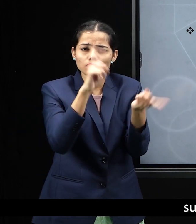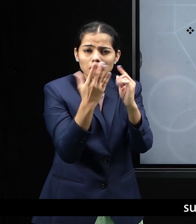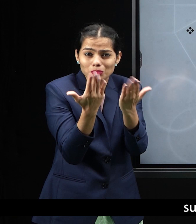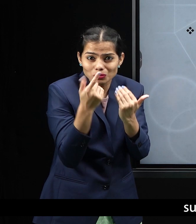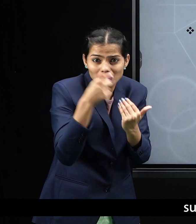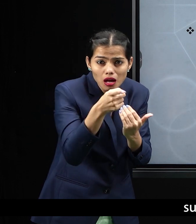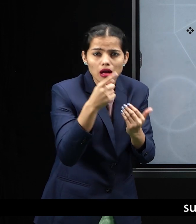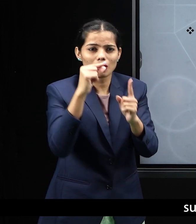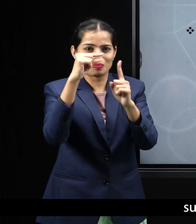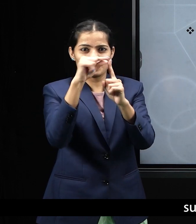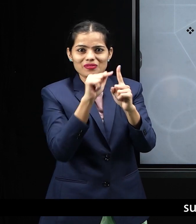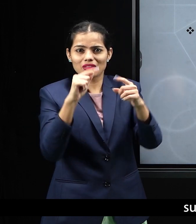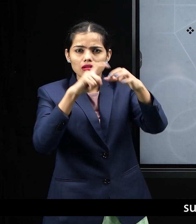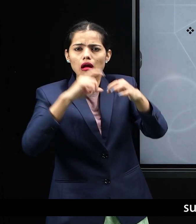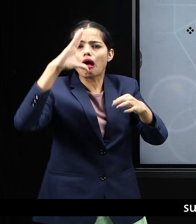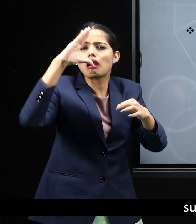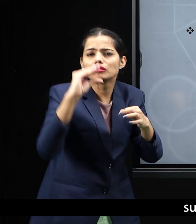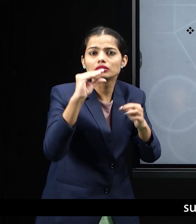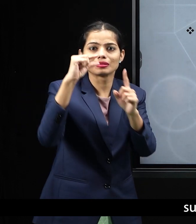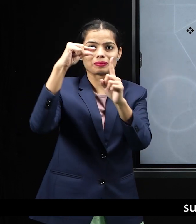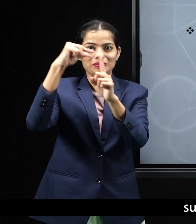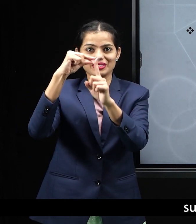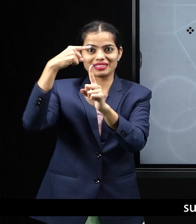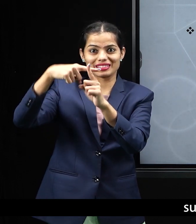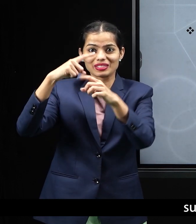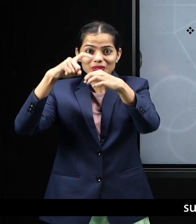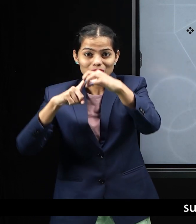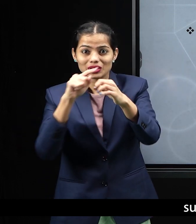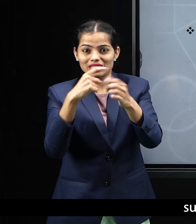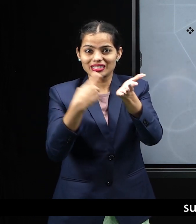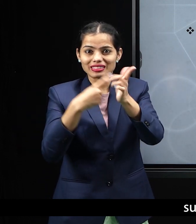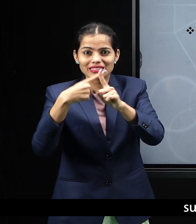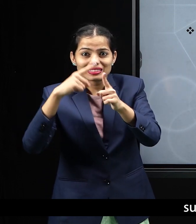Q by R plus S less than R by S.